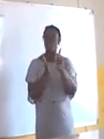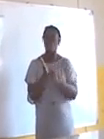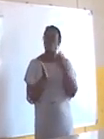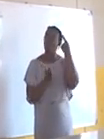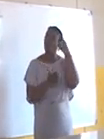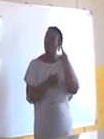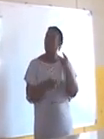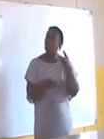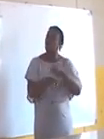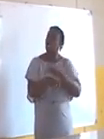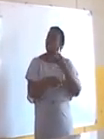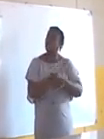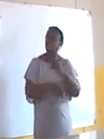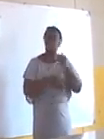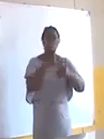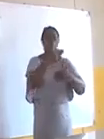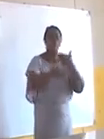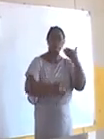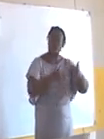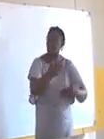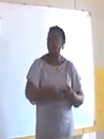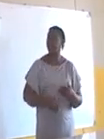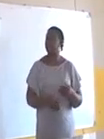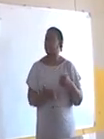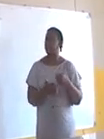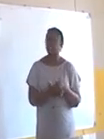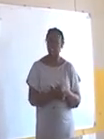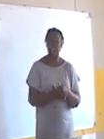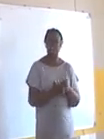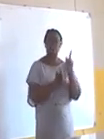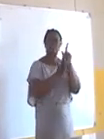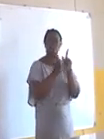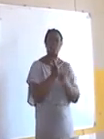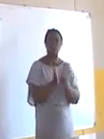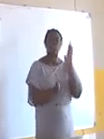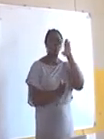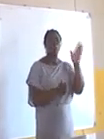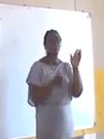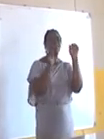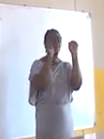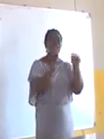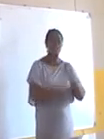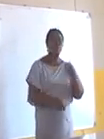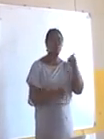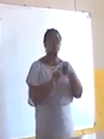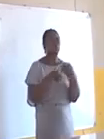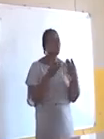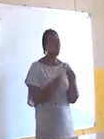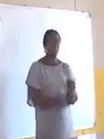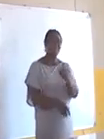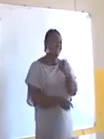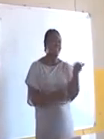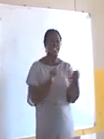arithmetic progression. This formula will enable you to solve any question, especially